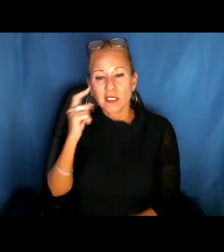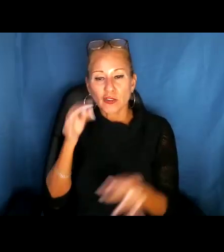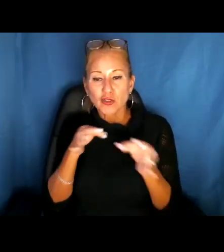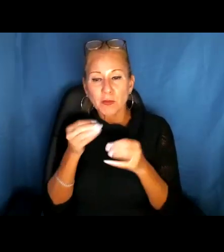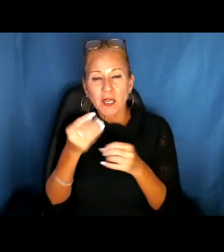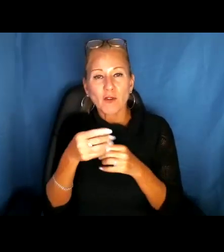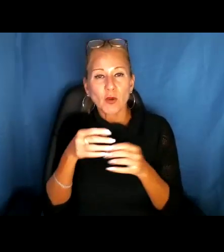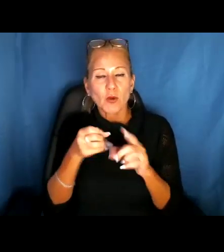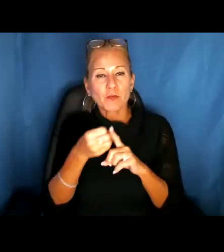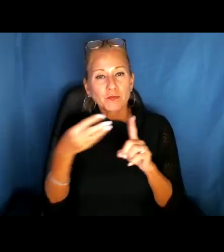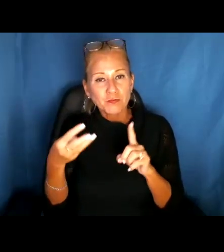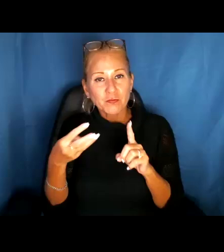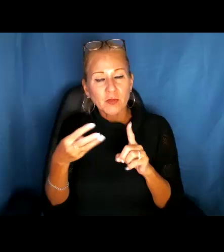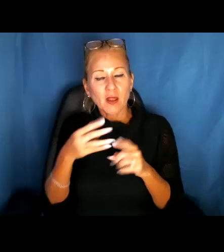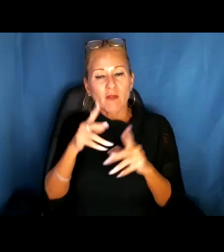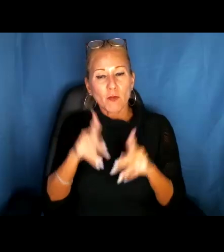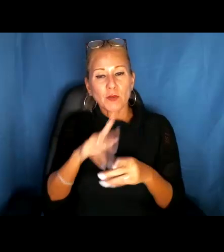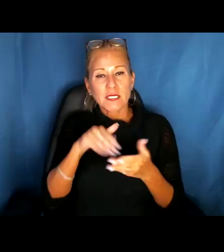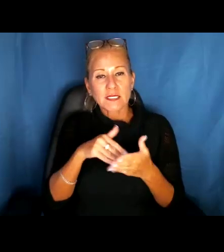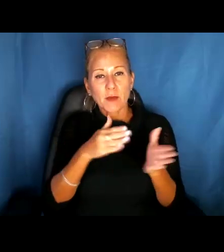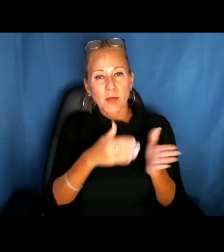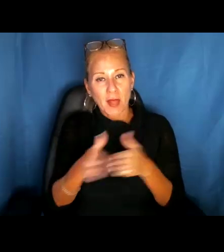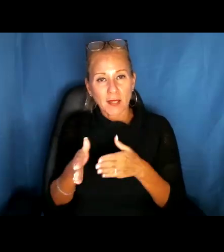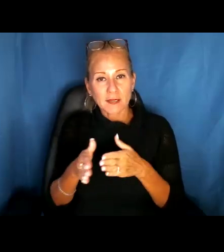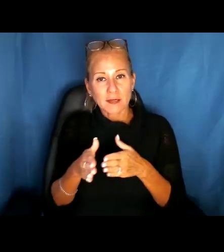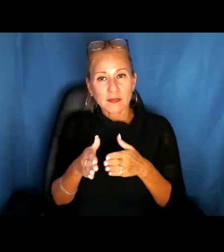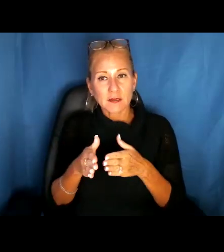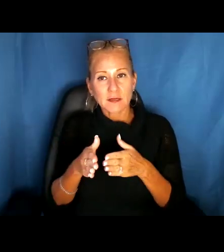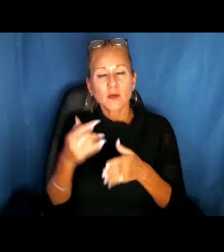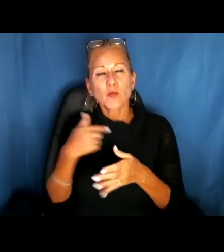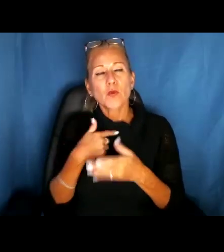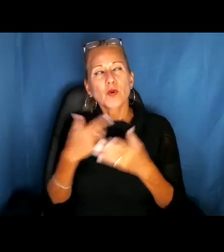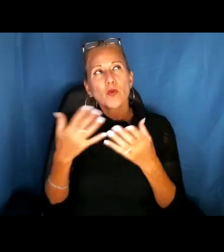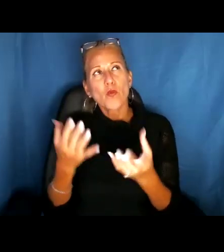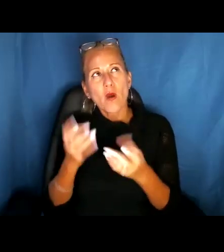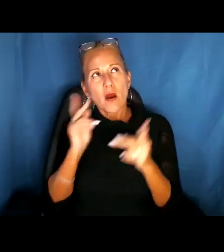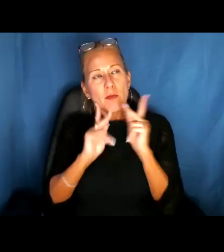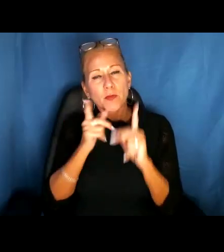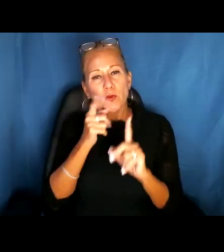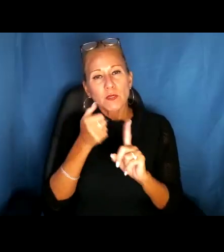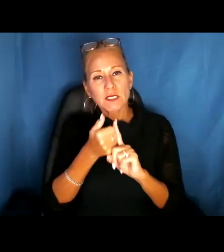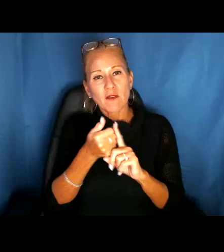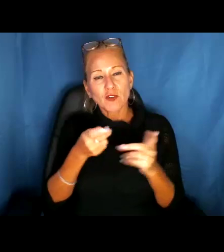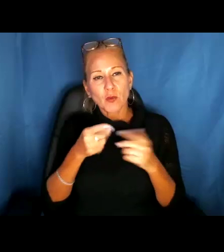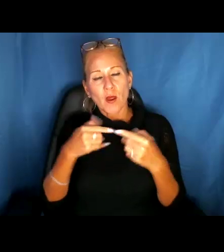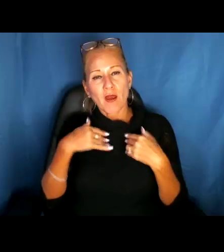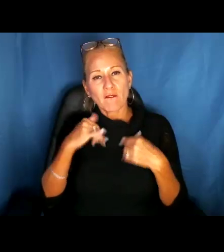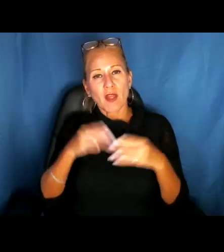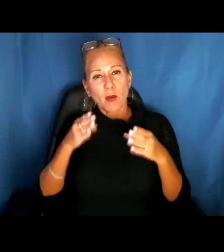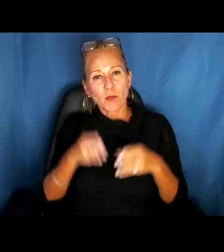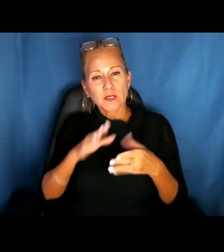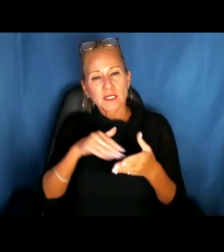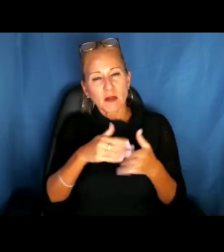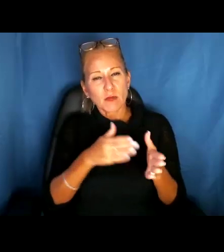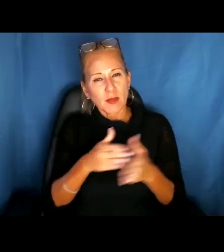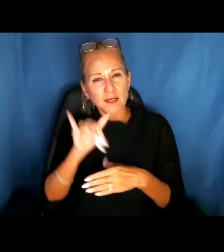a definition of person-centered planning. And, we want people that self-direct to have that person-centered planning